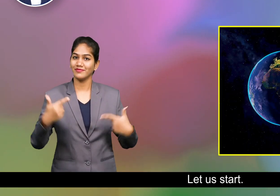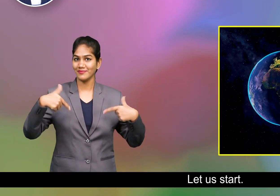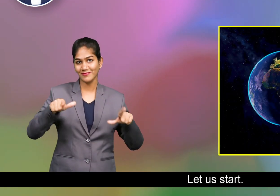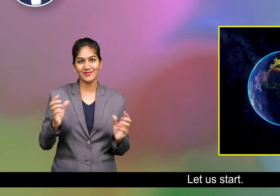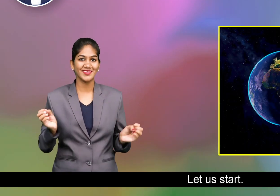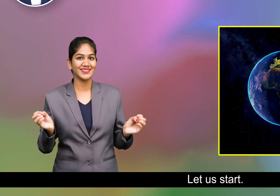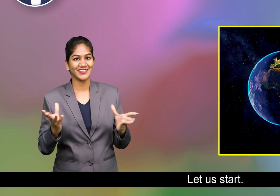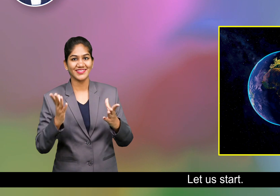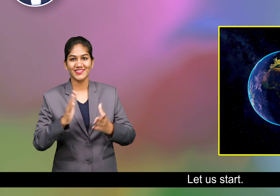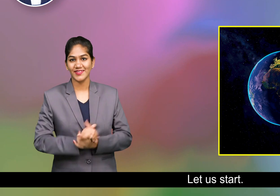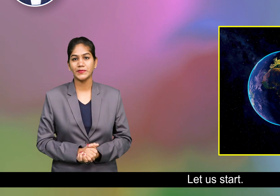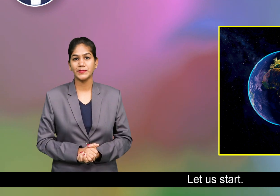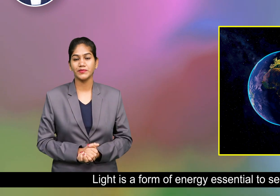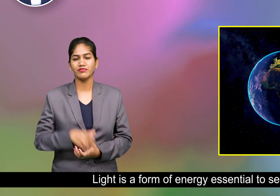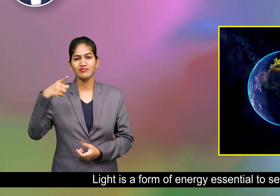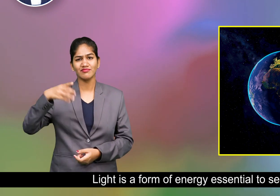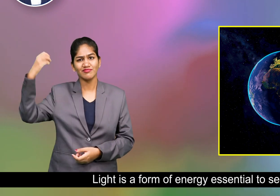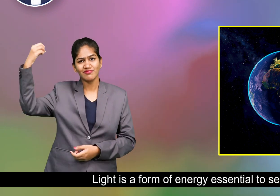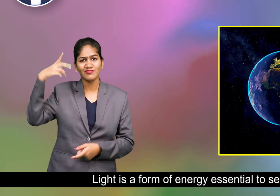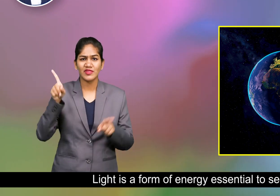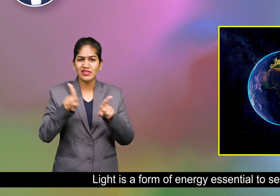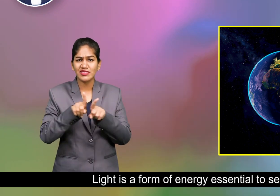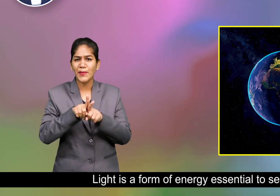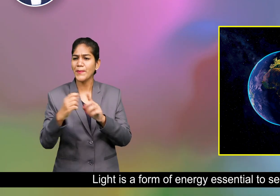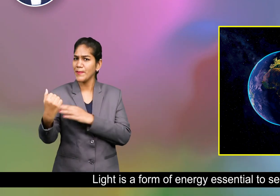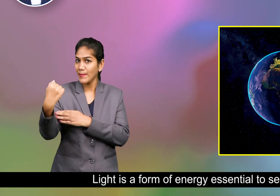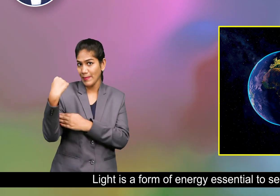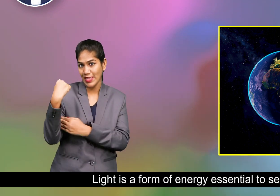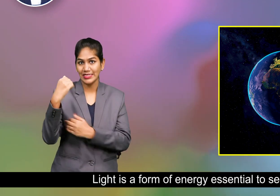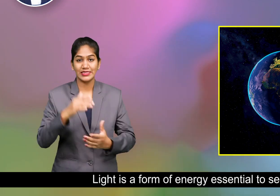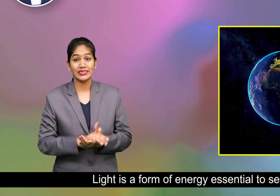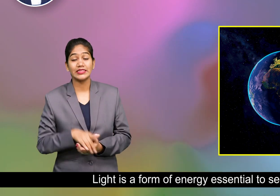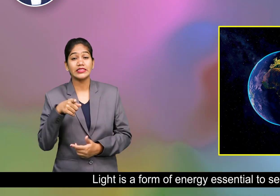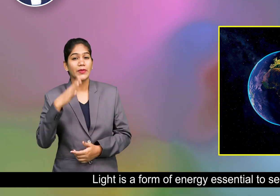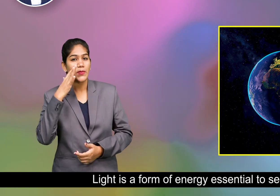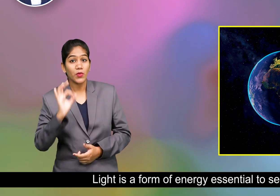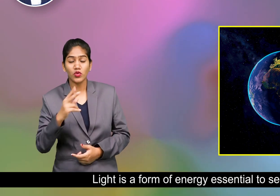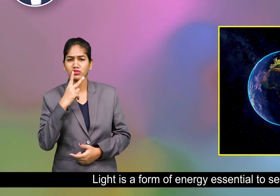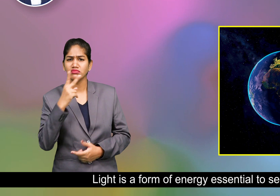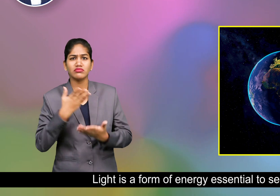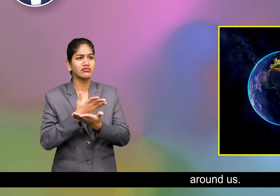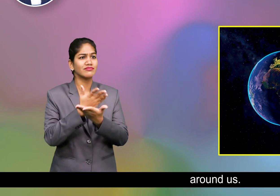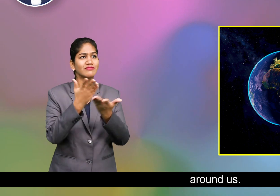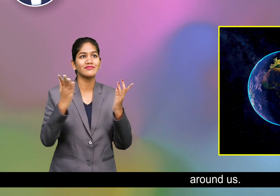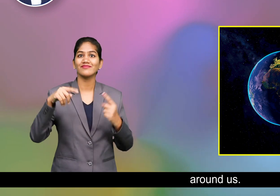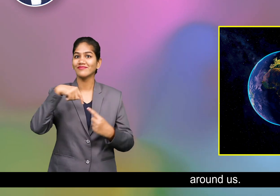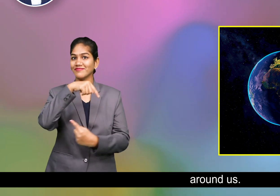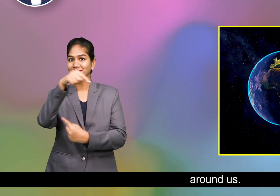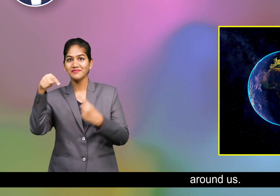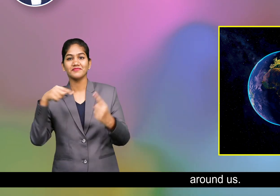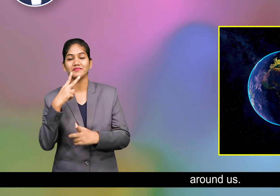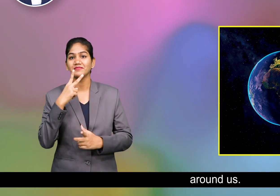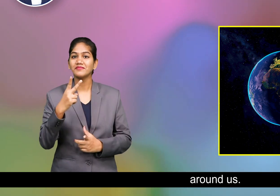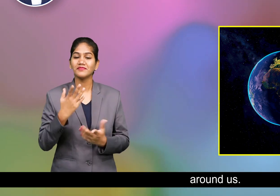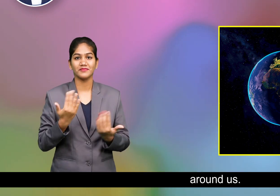Let's start. Light is a form of energy essential to see everything around us.